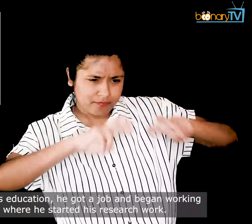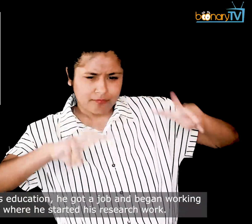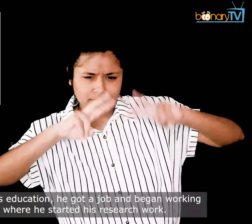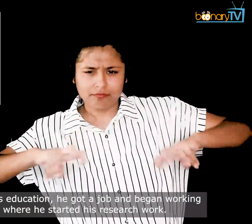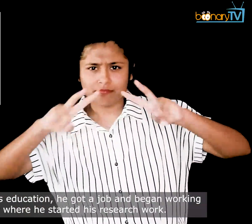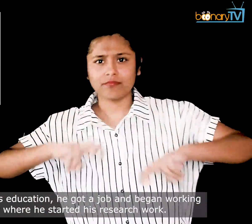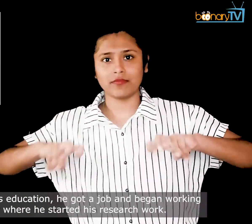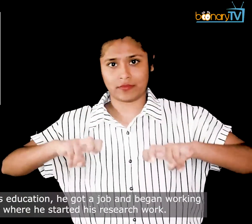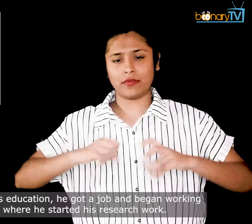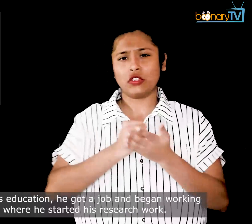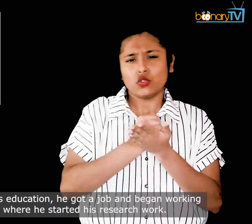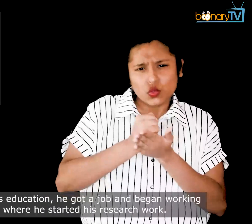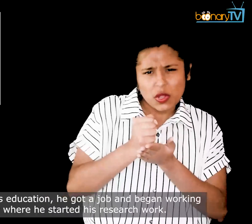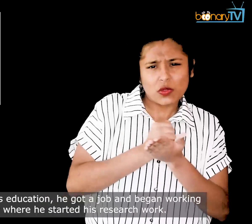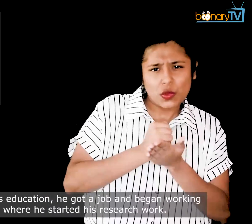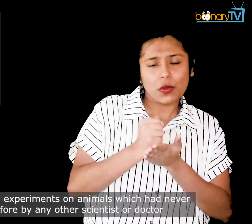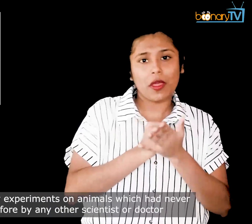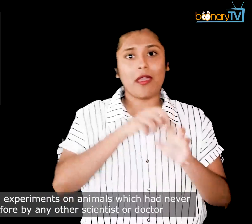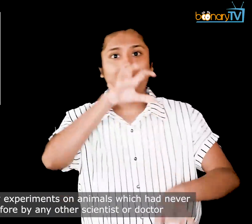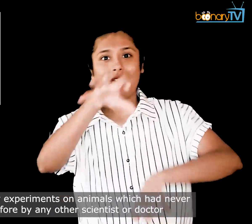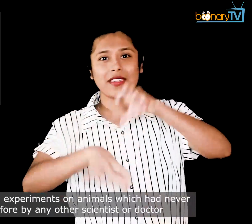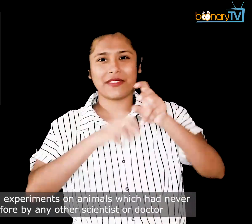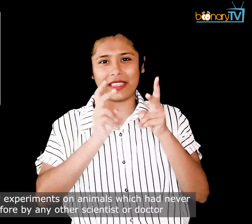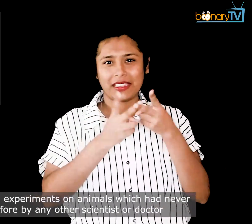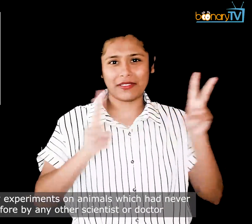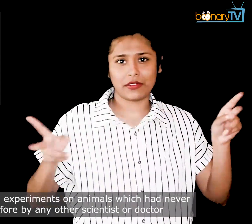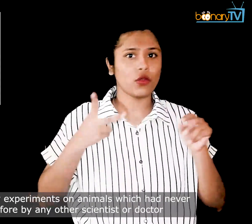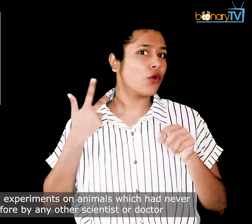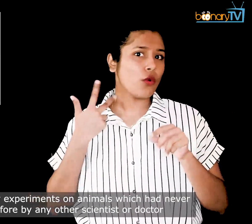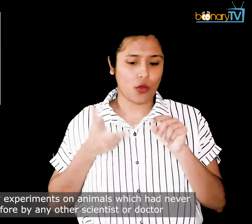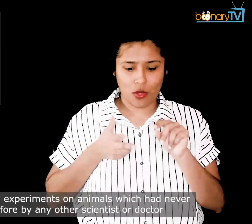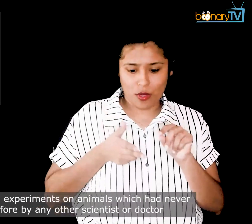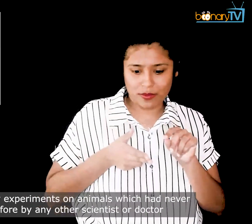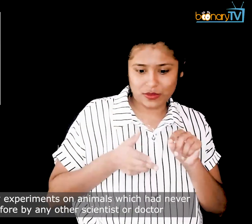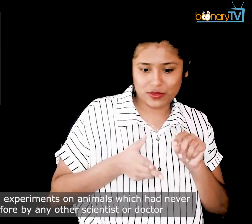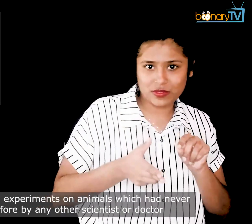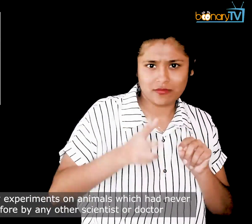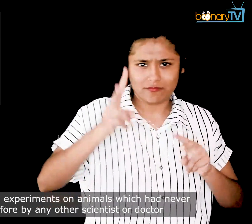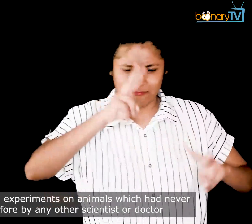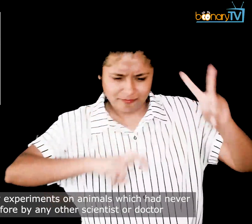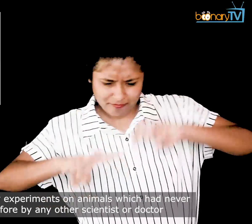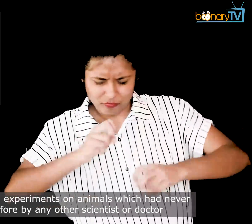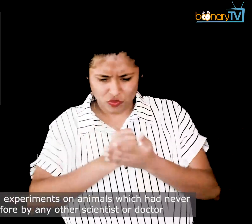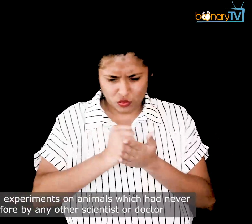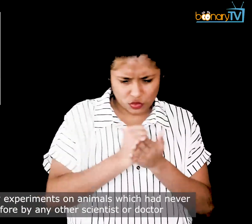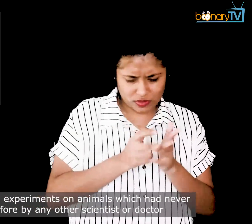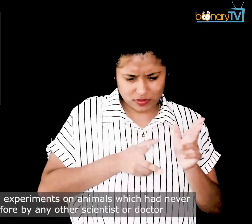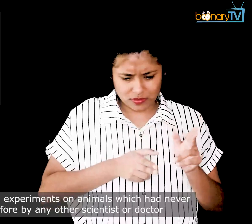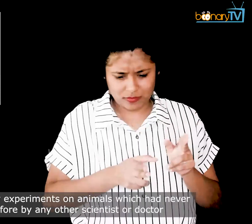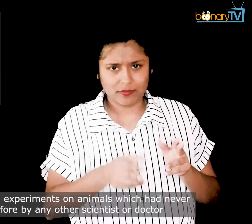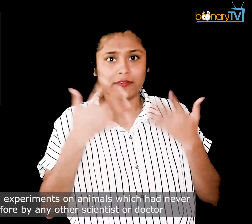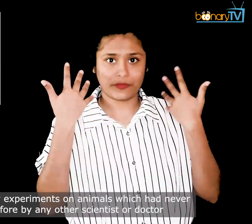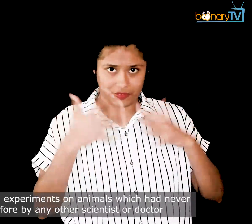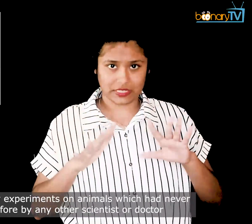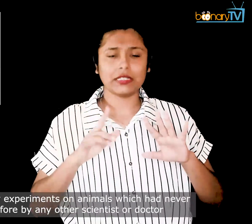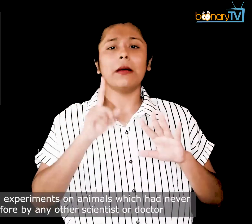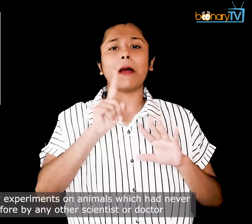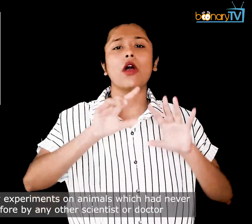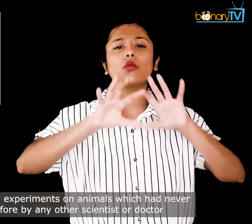started his research work. He was doing many experiments on animals which had never been done before by any other scientist or doctor.